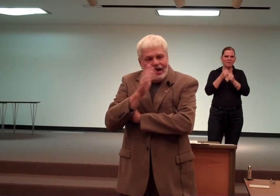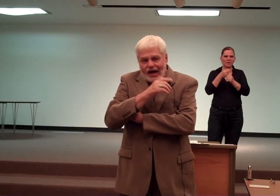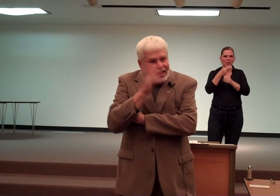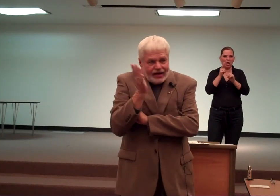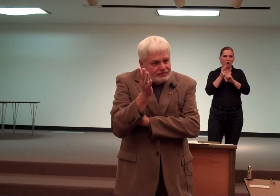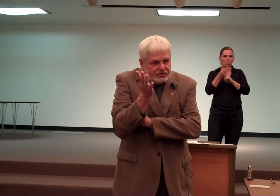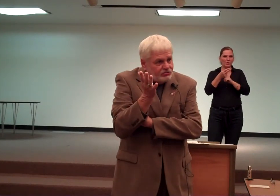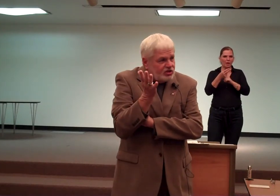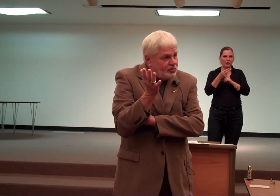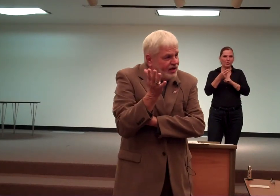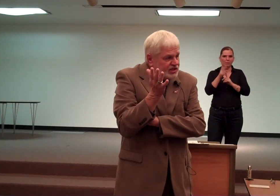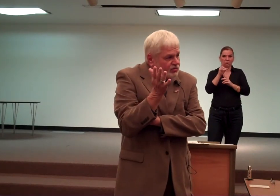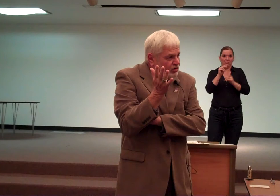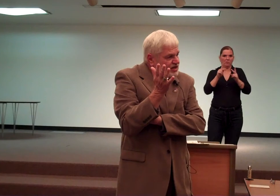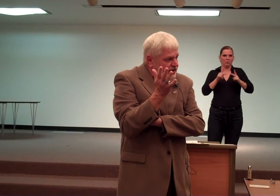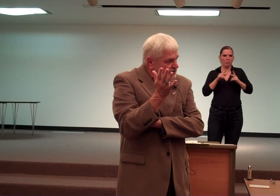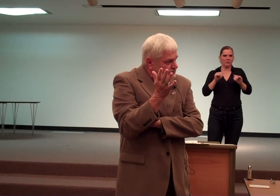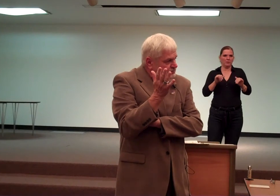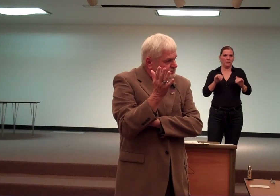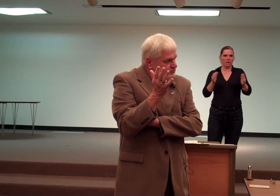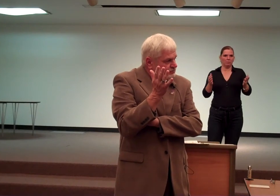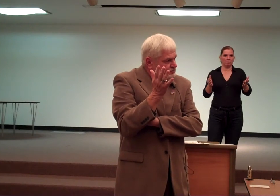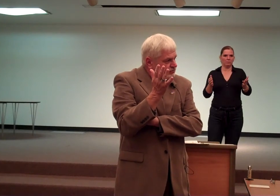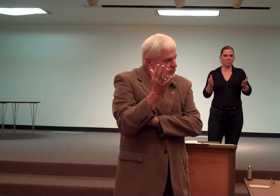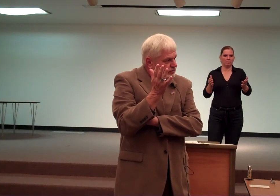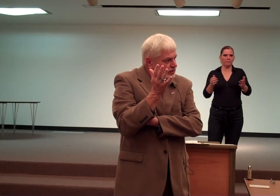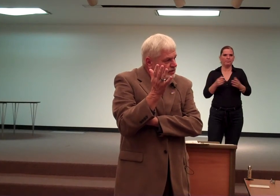inn, there was no place. They were all taken.